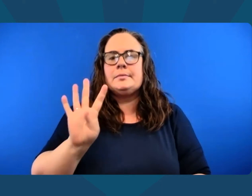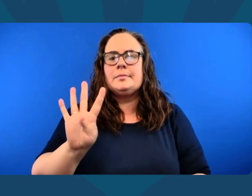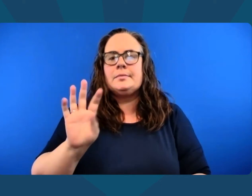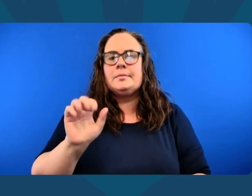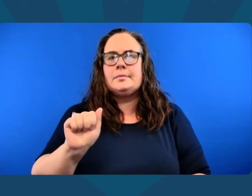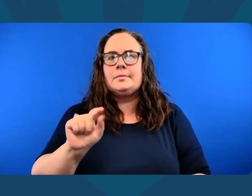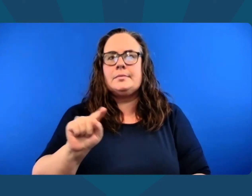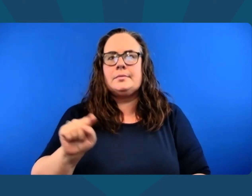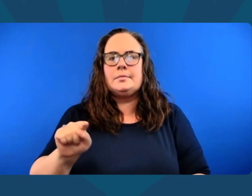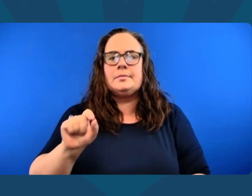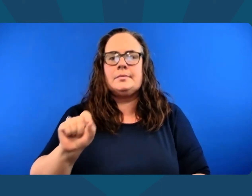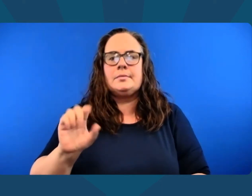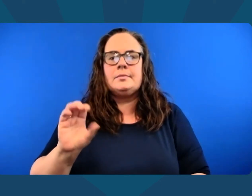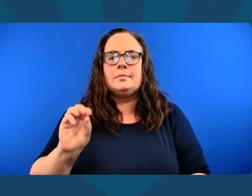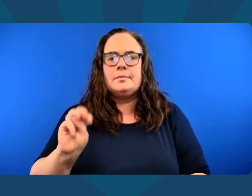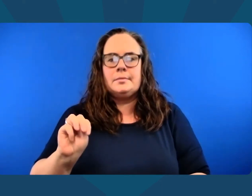RayMichaels4AZ.com.